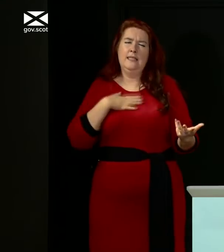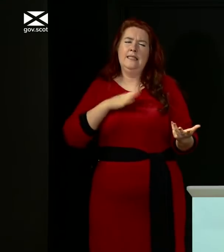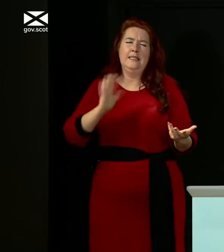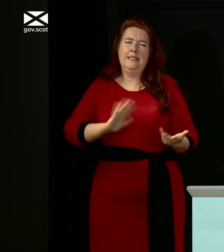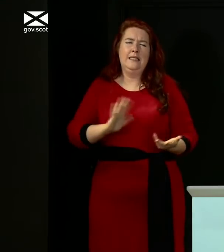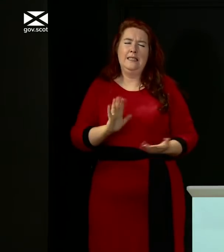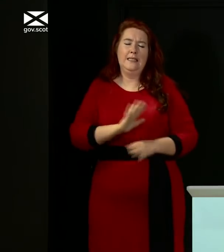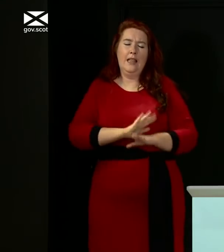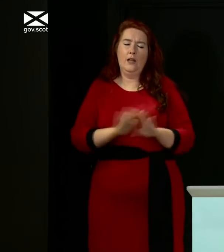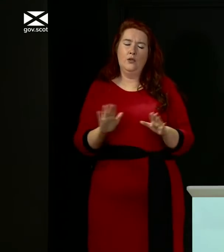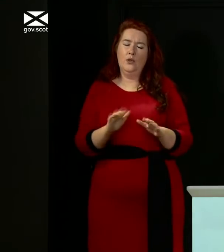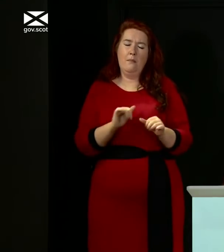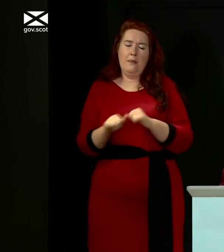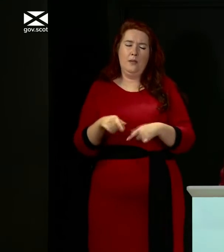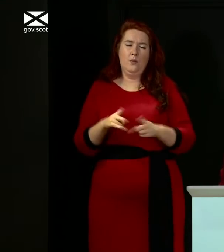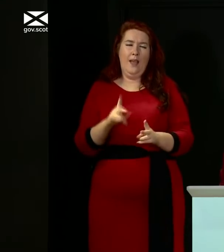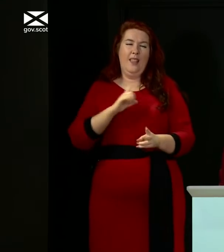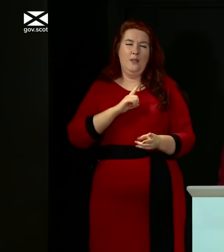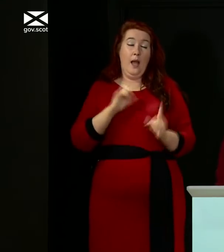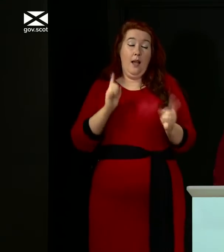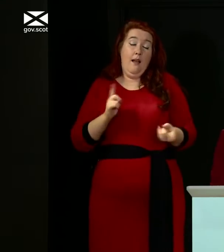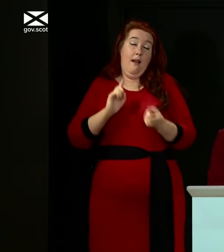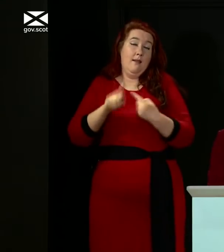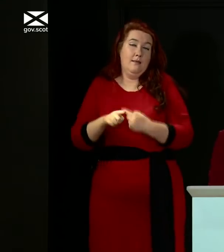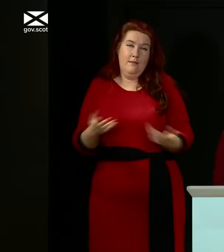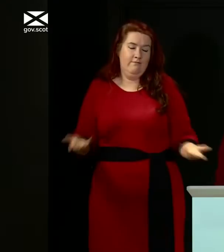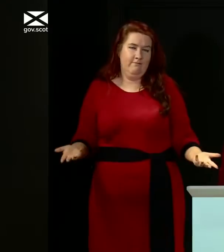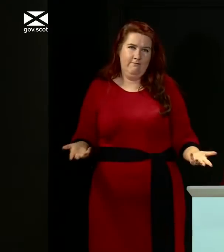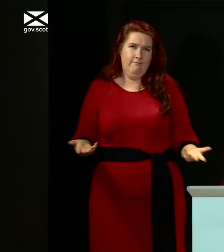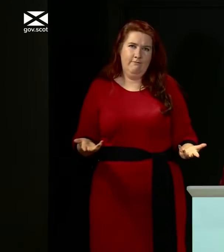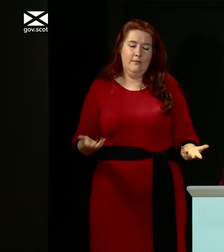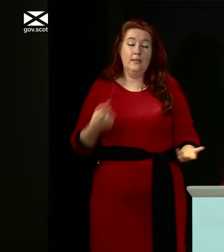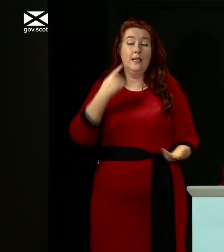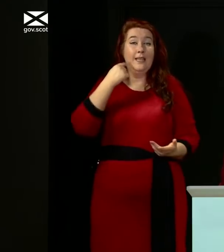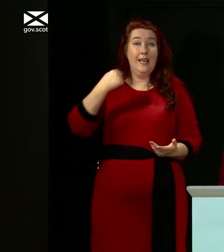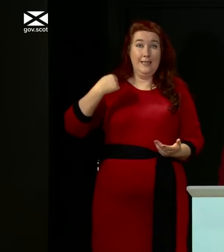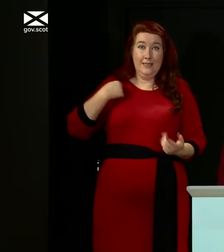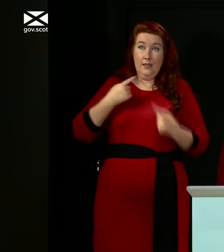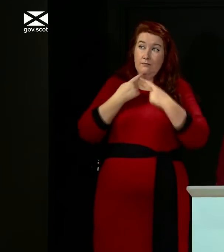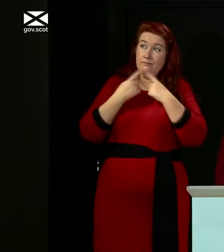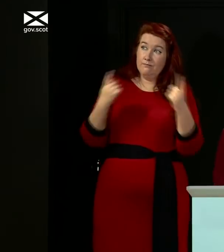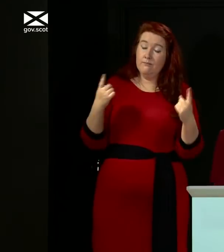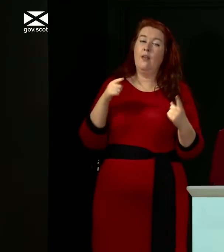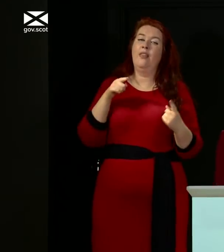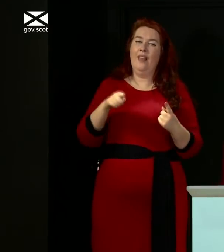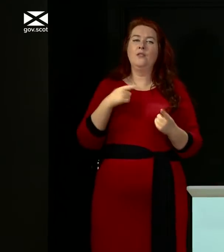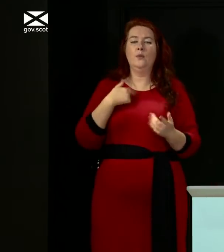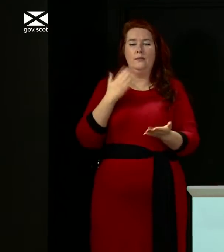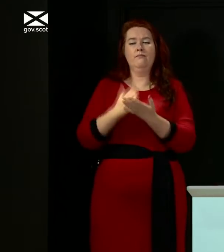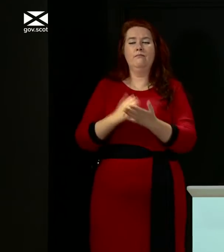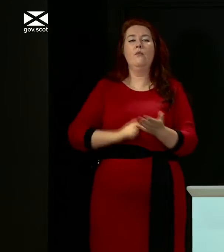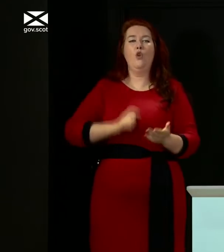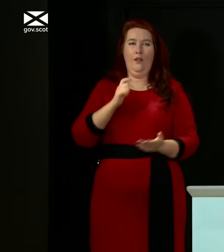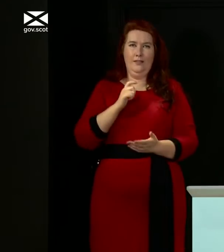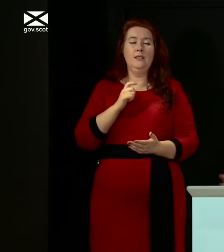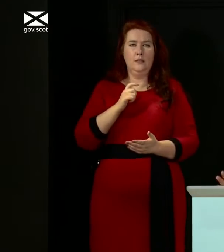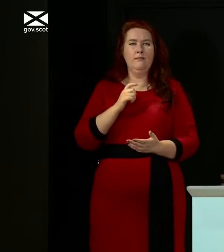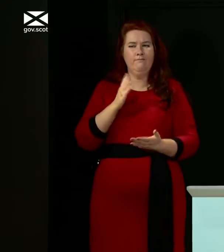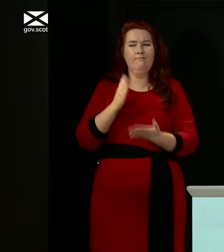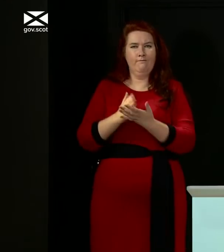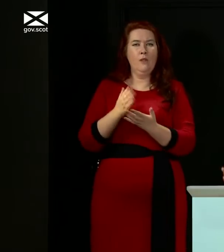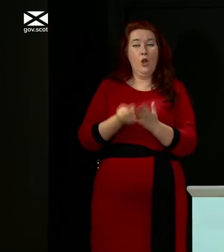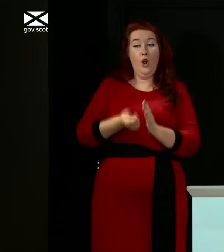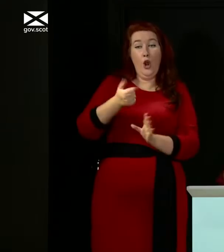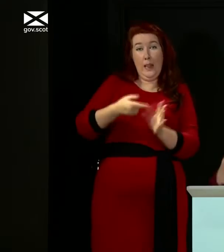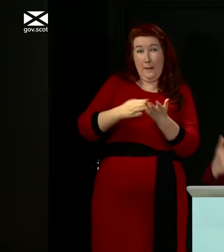think that's the way to treat this. So, you know, what I set out yesterday is what I think we can be confident about. So by early May, to have